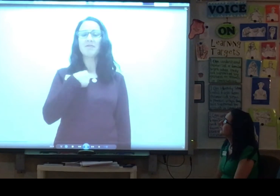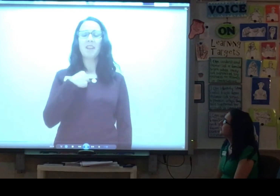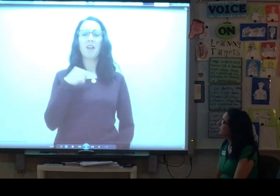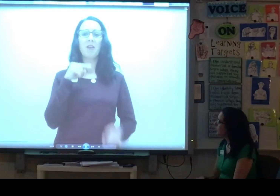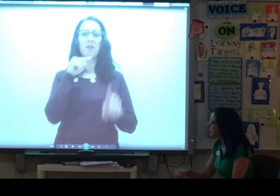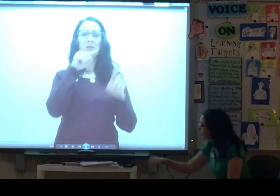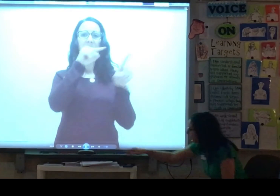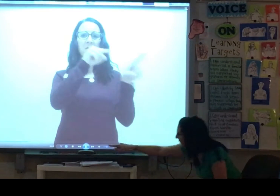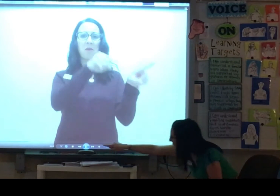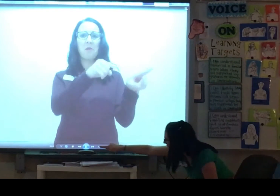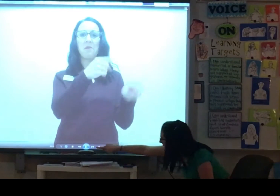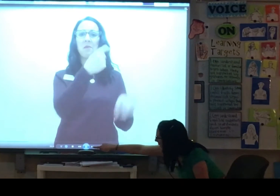Recently,